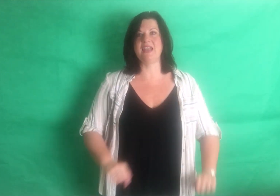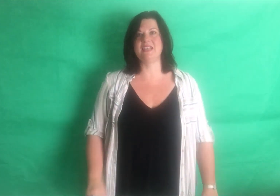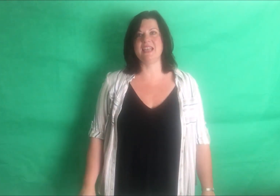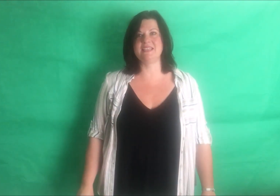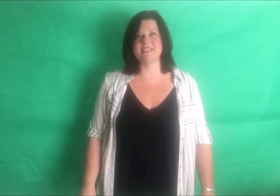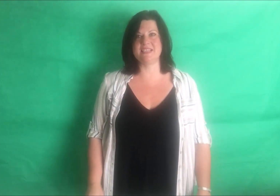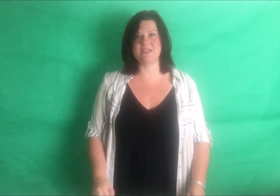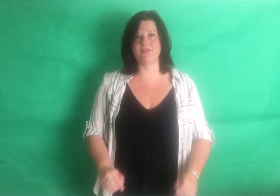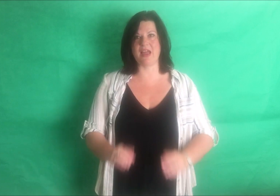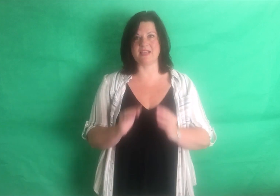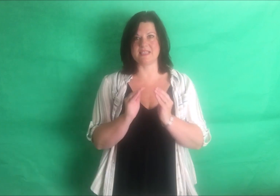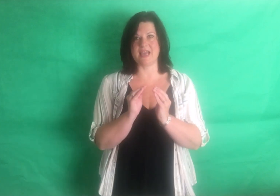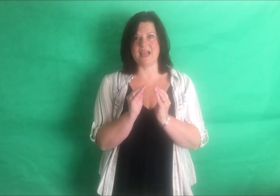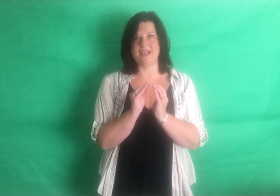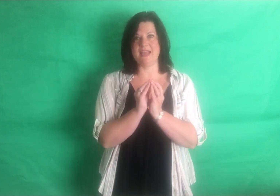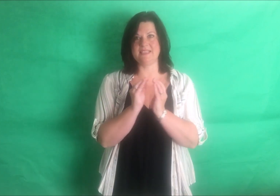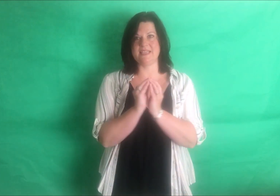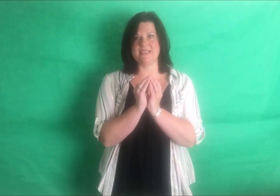and lettuces fat. Lettuce,